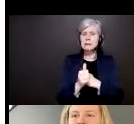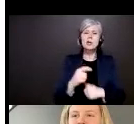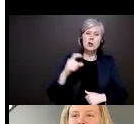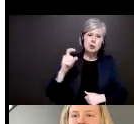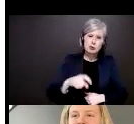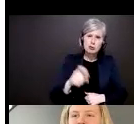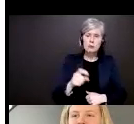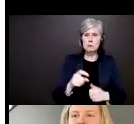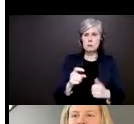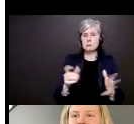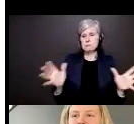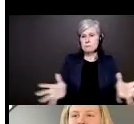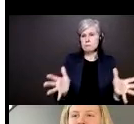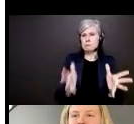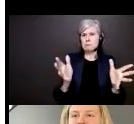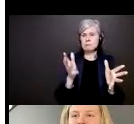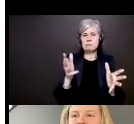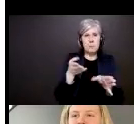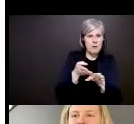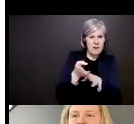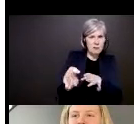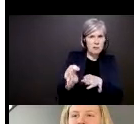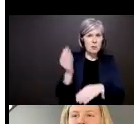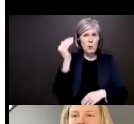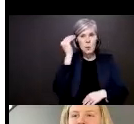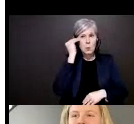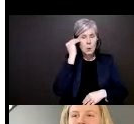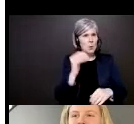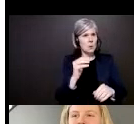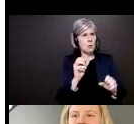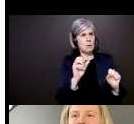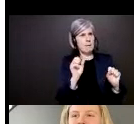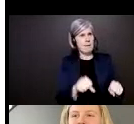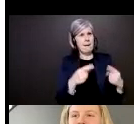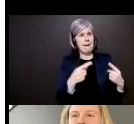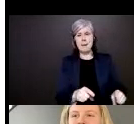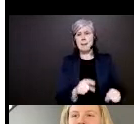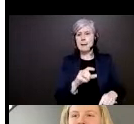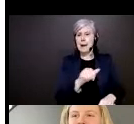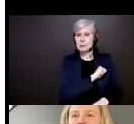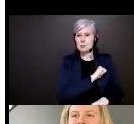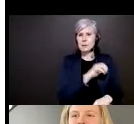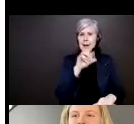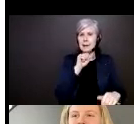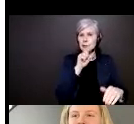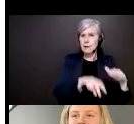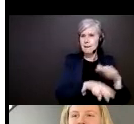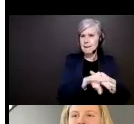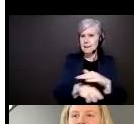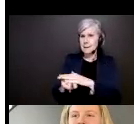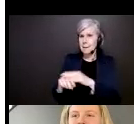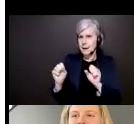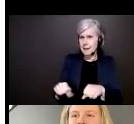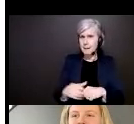are aware of the ways in which ageism creeps into those relationships. One of the resources we point to is the Public